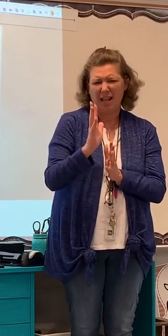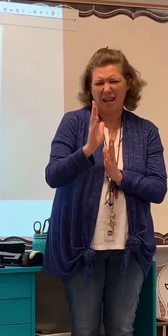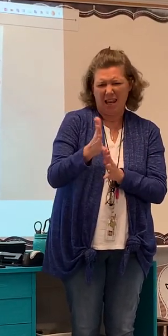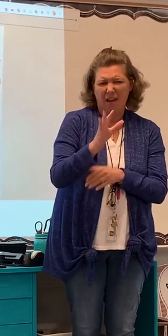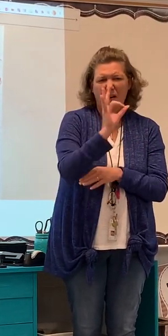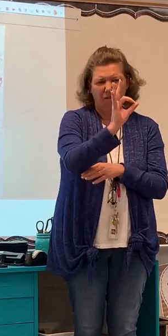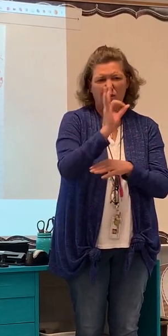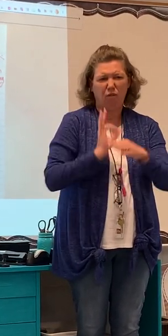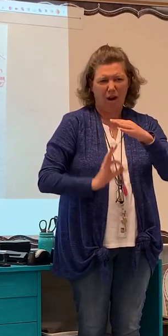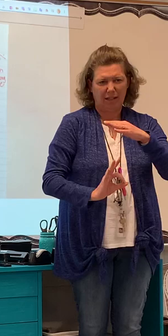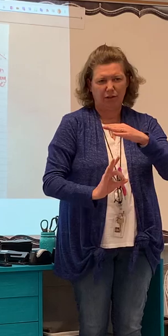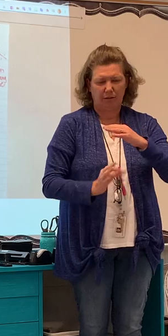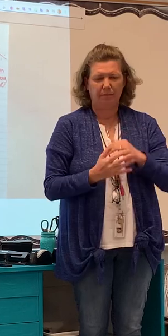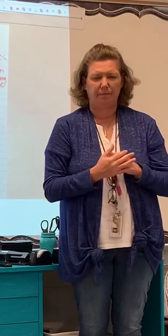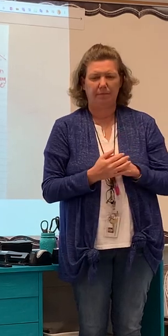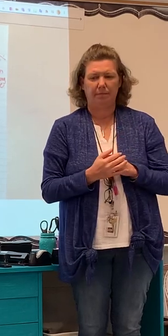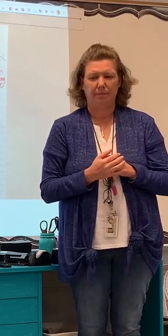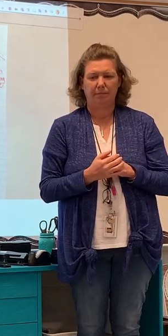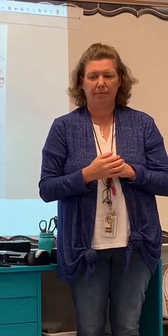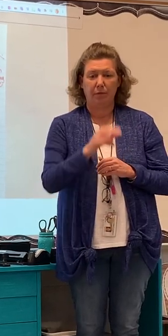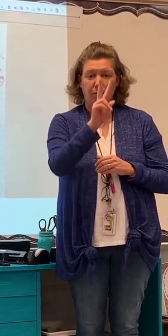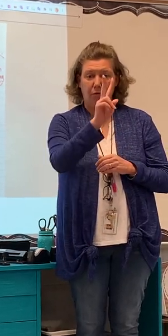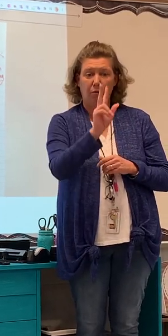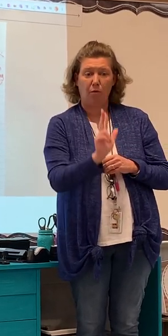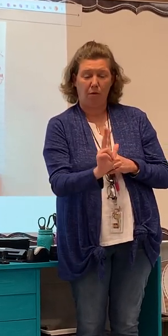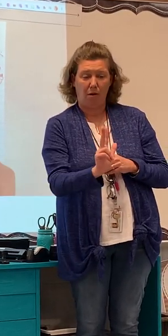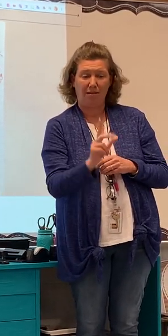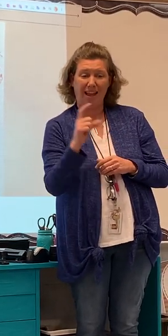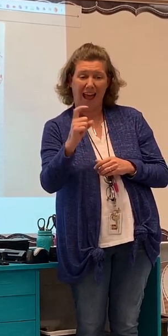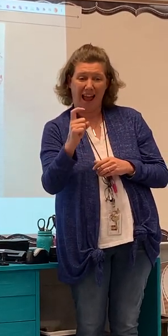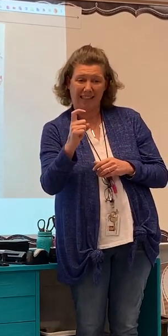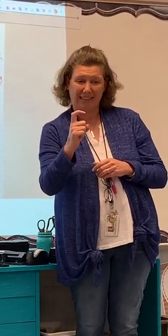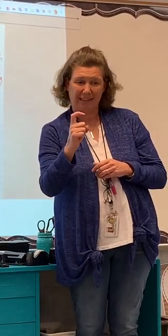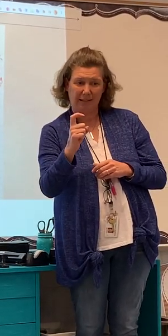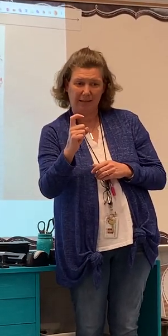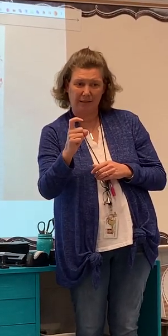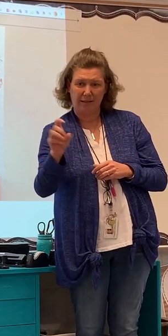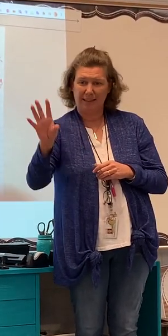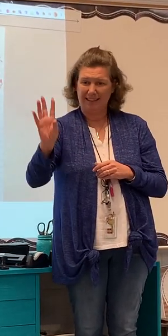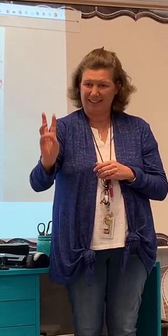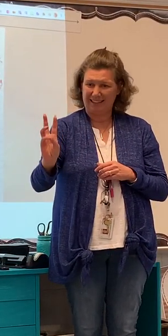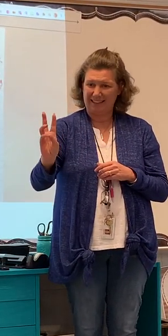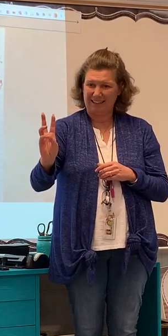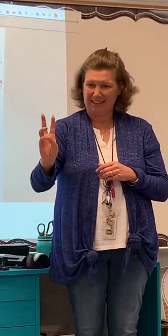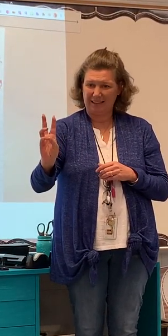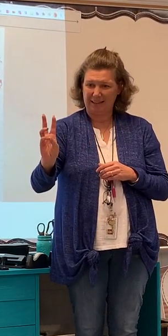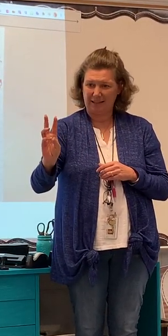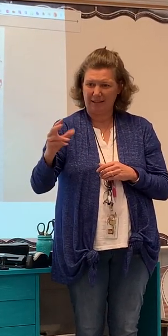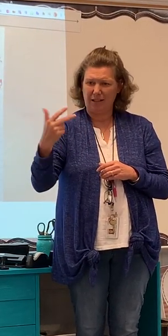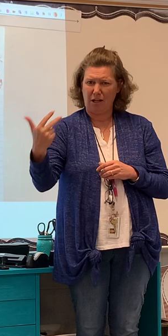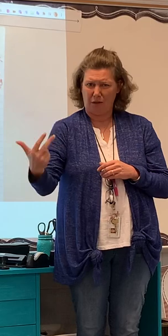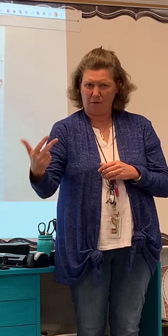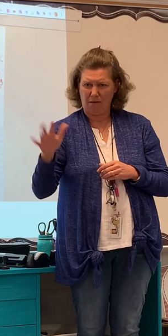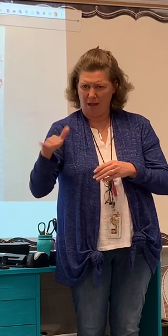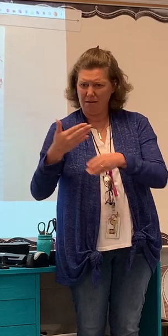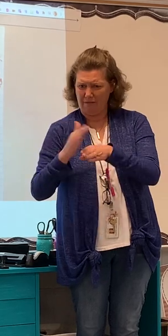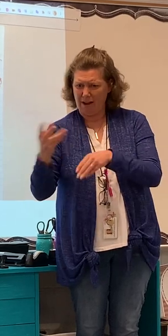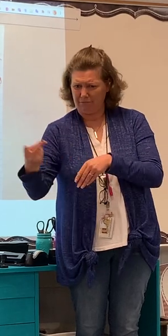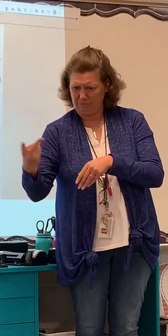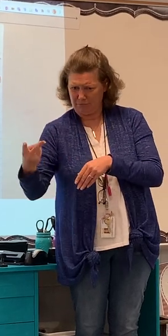fraction. 2/3 x, 6, and 3, that does divide perfect. So negative 6